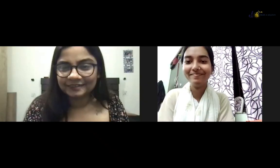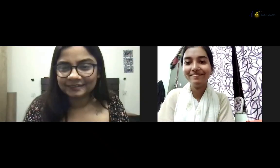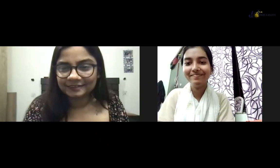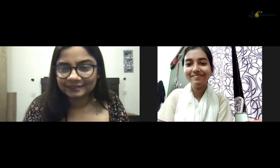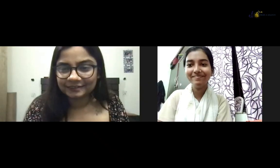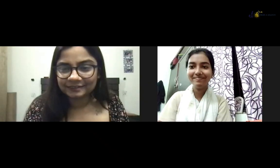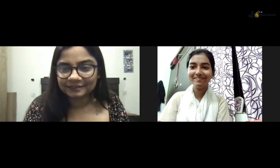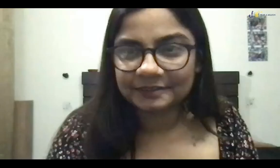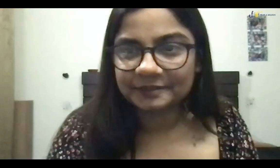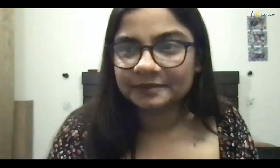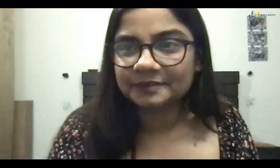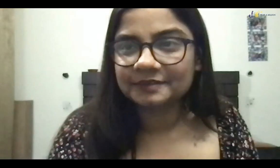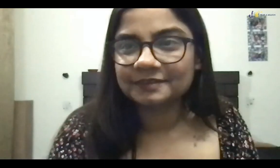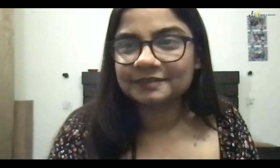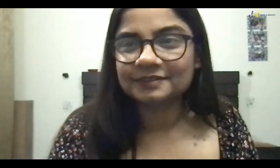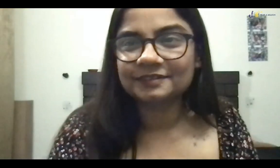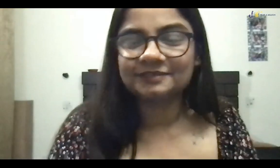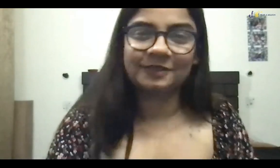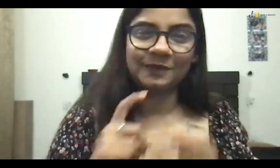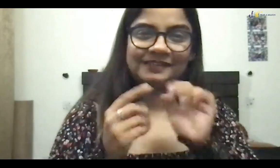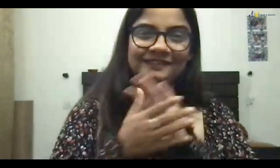Thank you. Thank you.